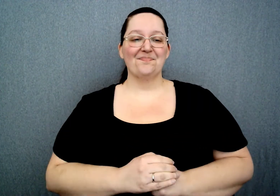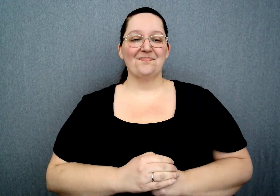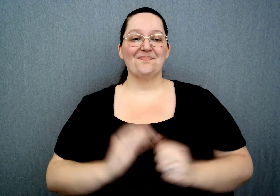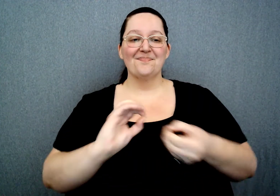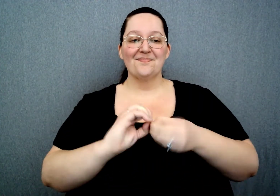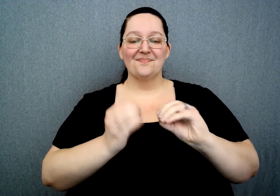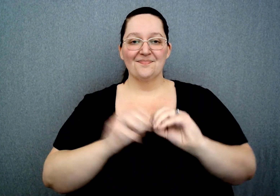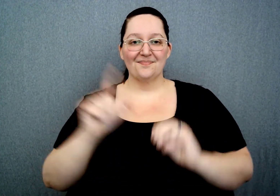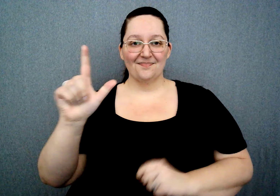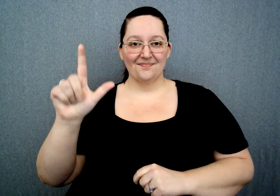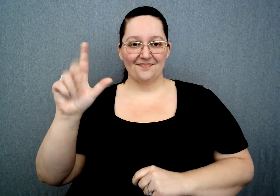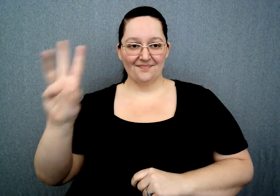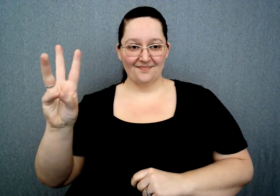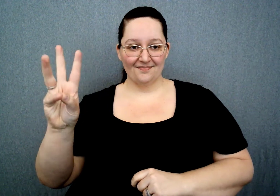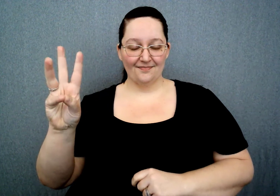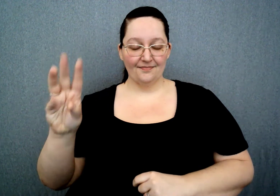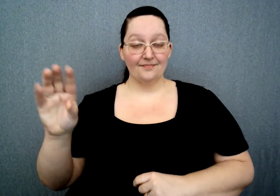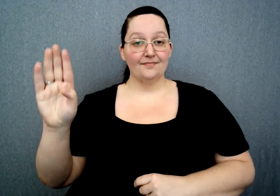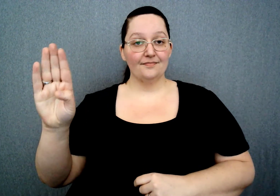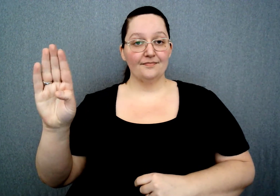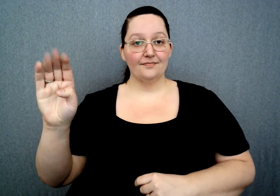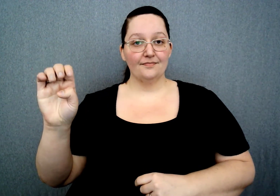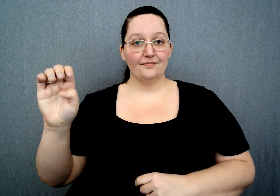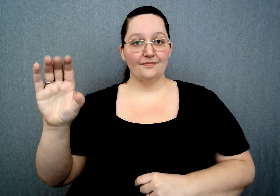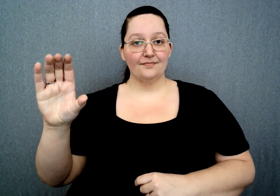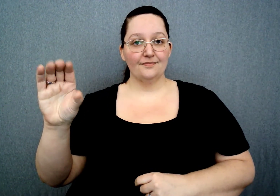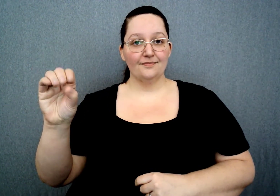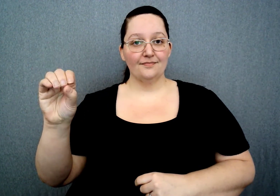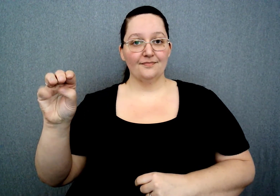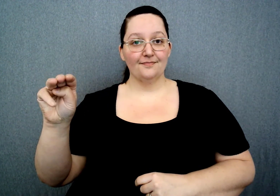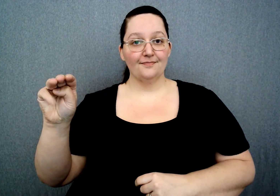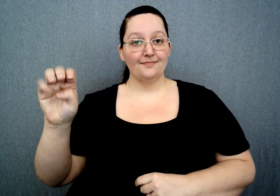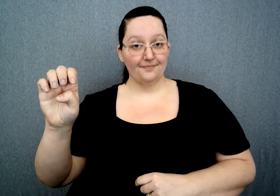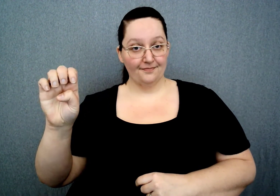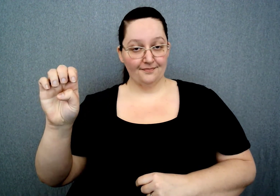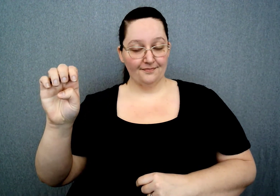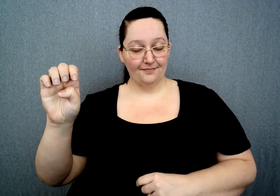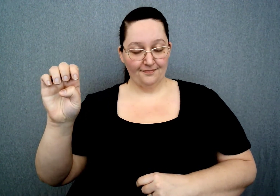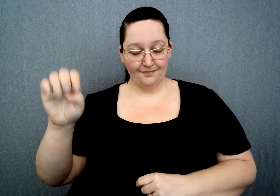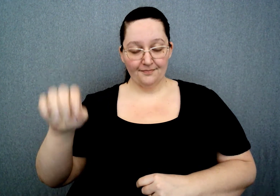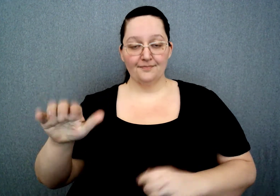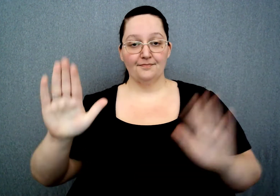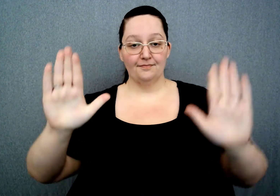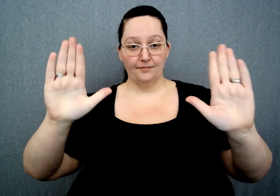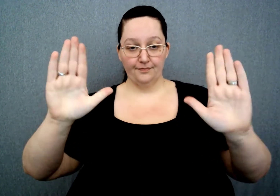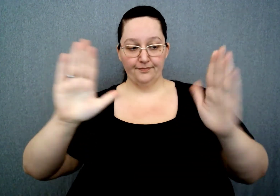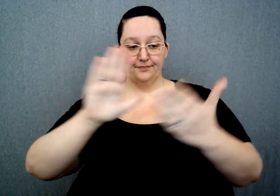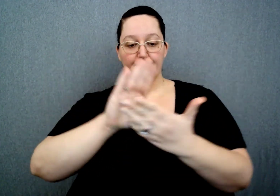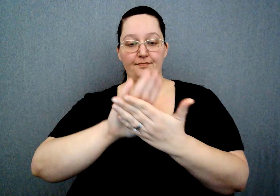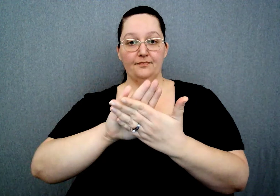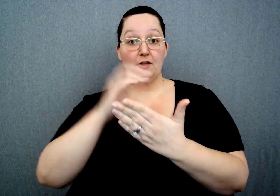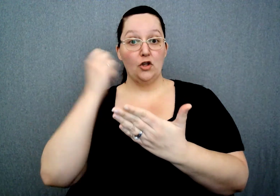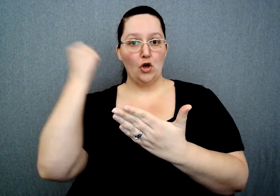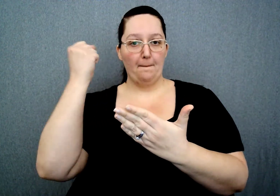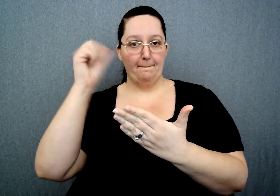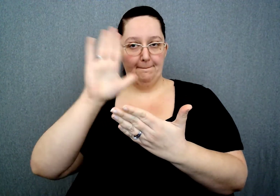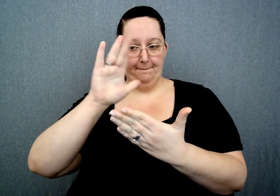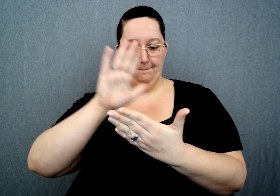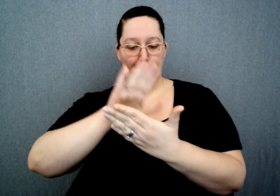All right, time for verbs. Number 26, the sign become. You're going to have two open B's, your dominant is going to be